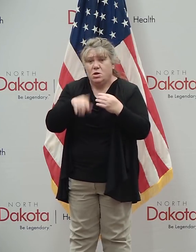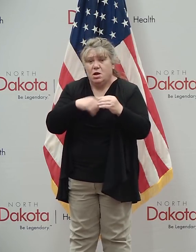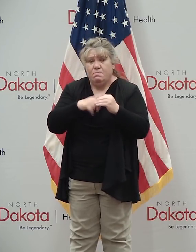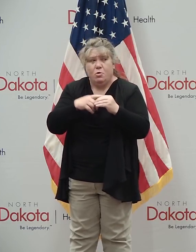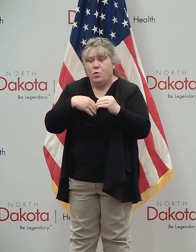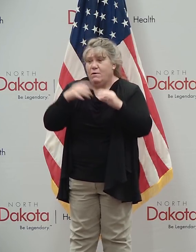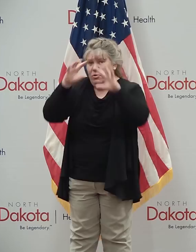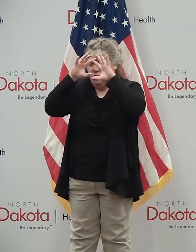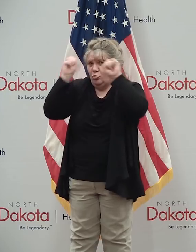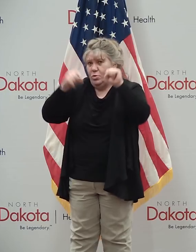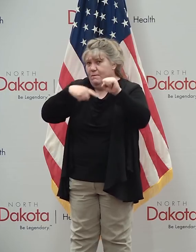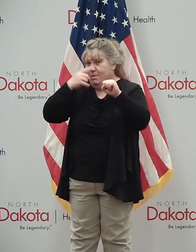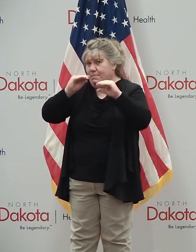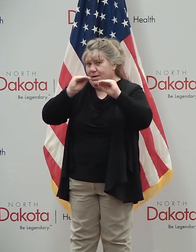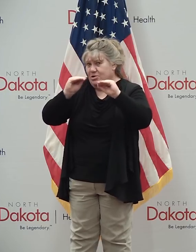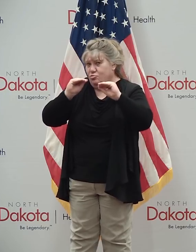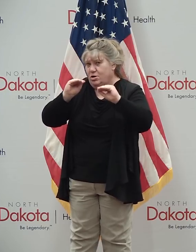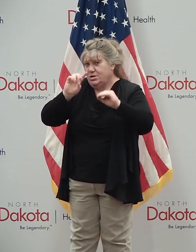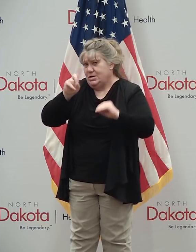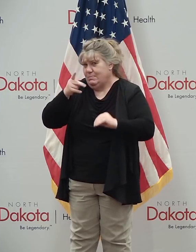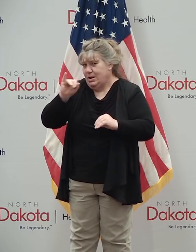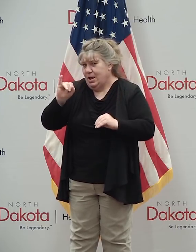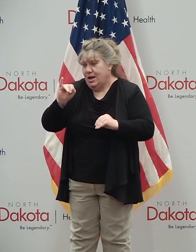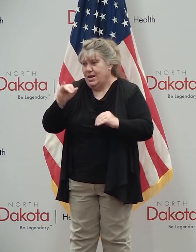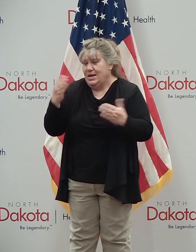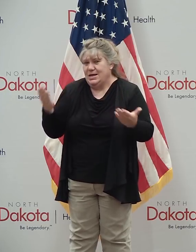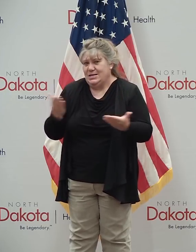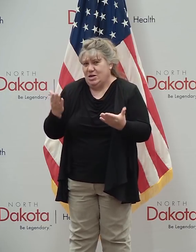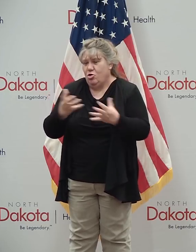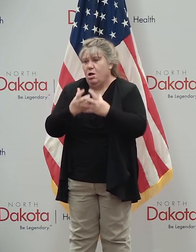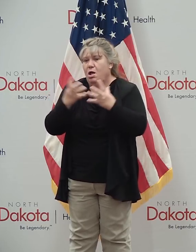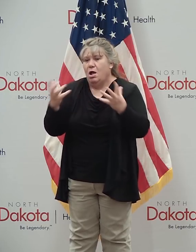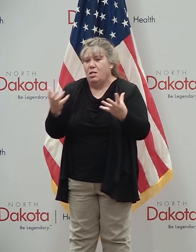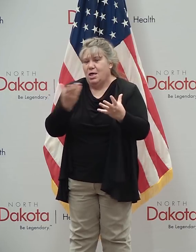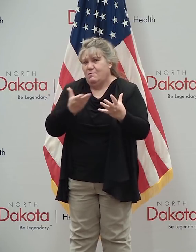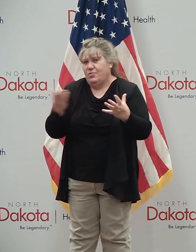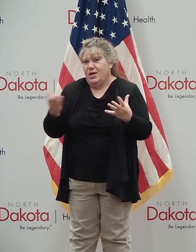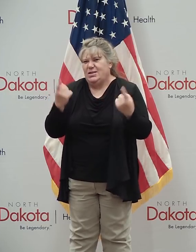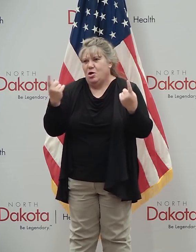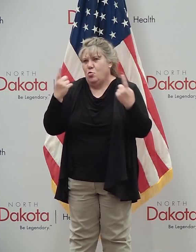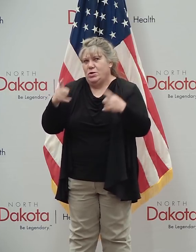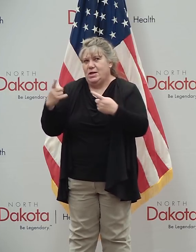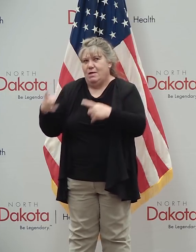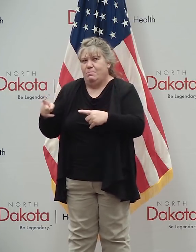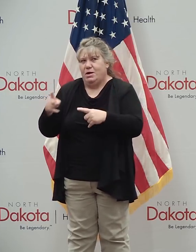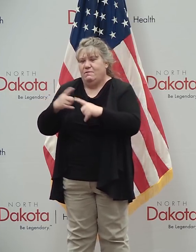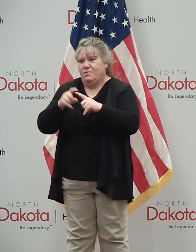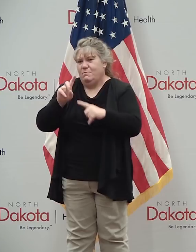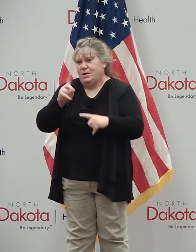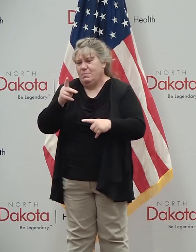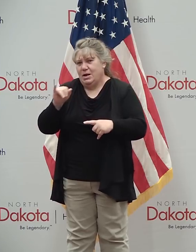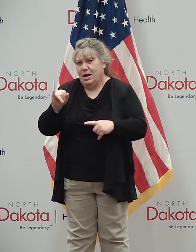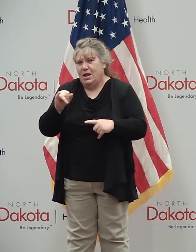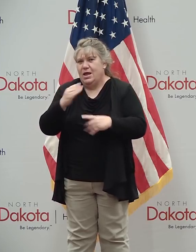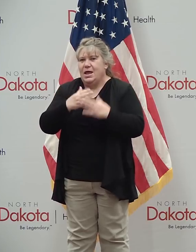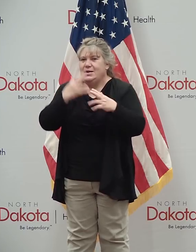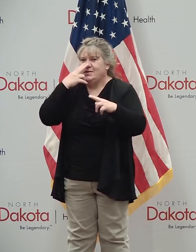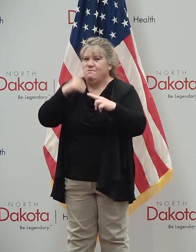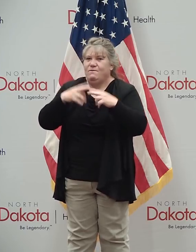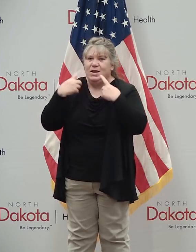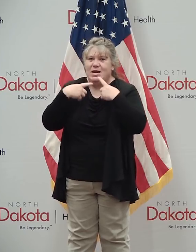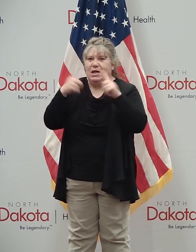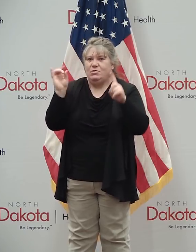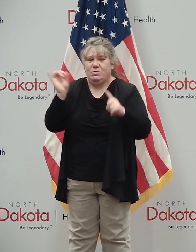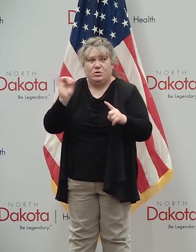got the Superintendent of Public Instruction here today. Lots of things always happening on the DPI front and some fun announcements to be